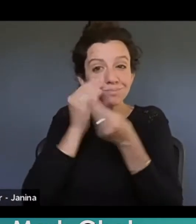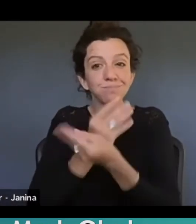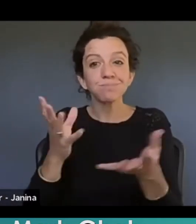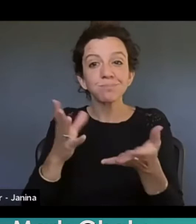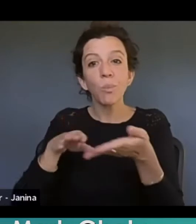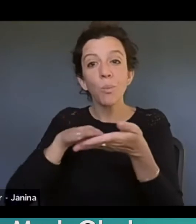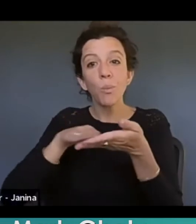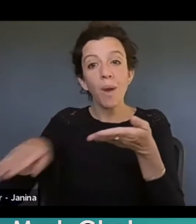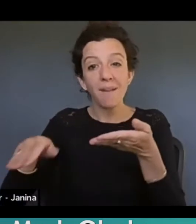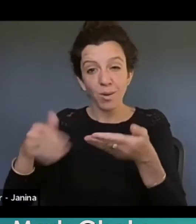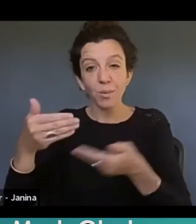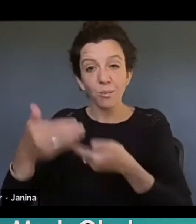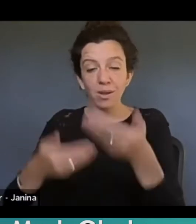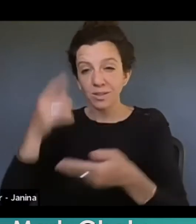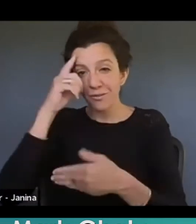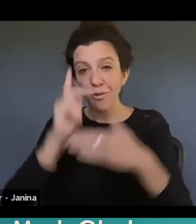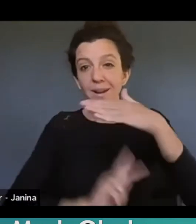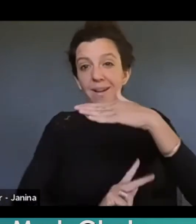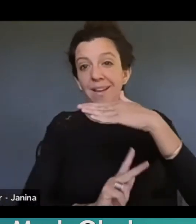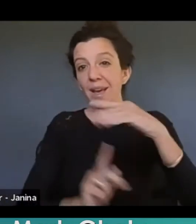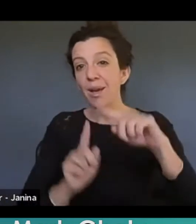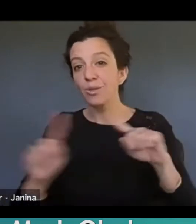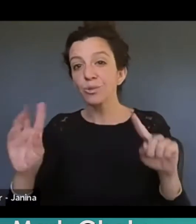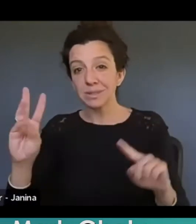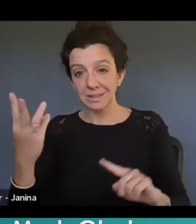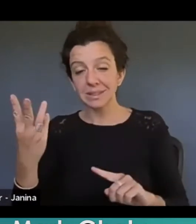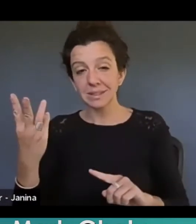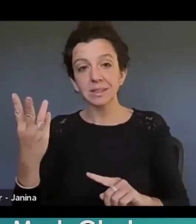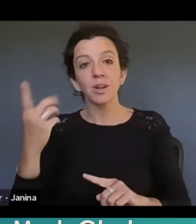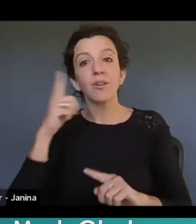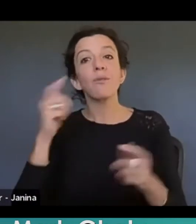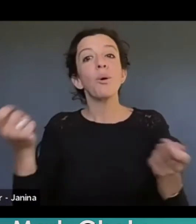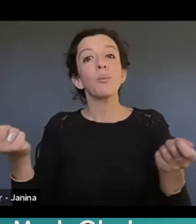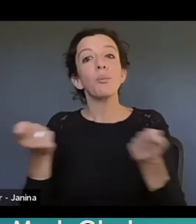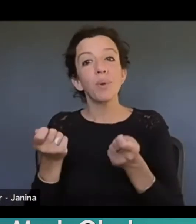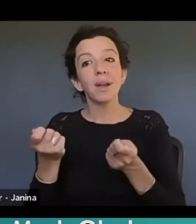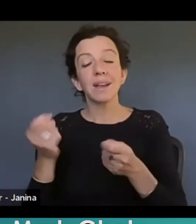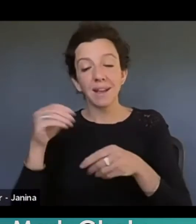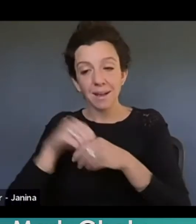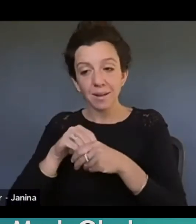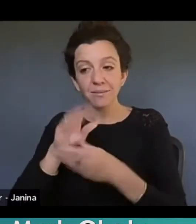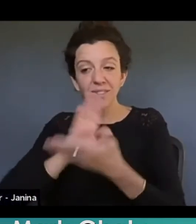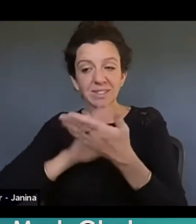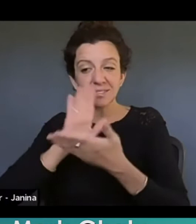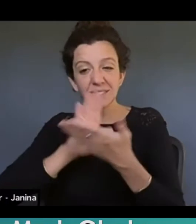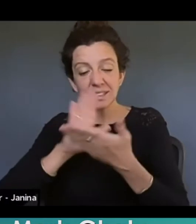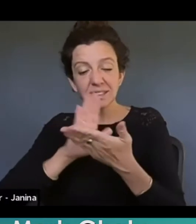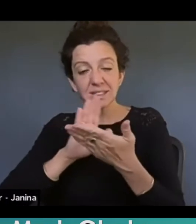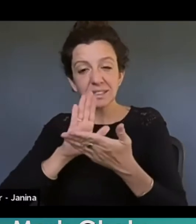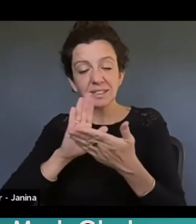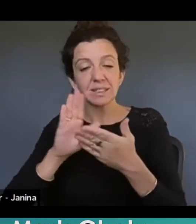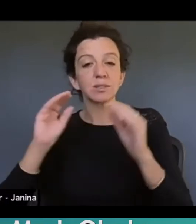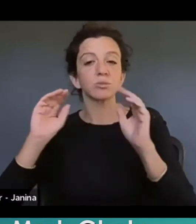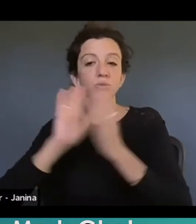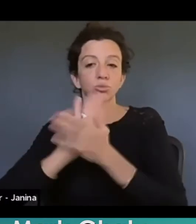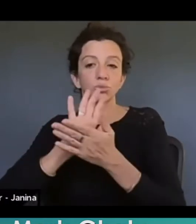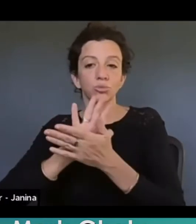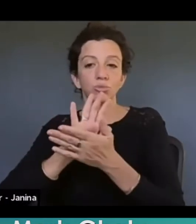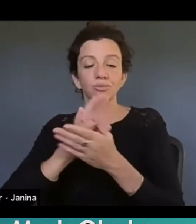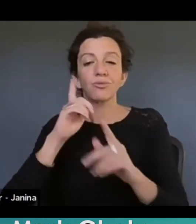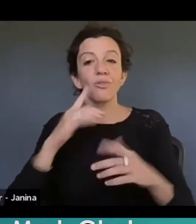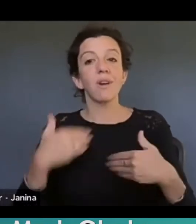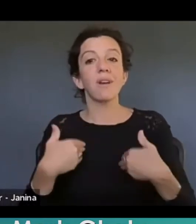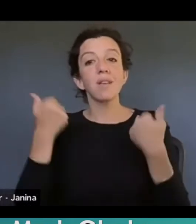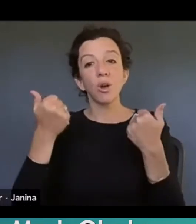bring in-person, in-student, on-campus education back for our youngest students in counties on the